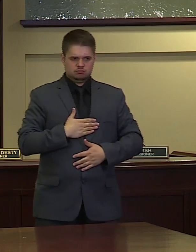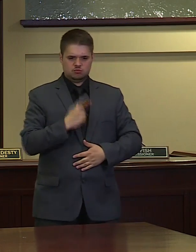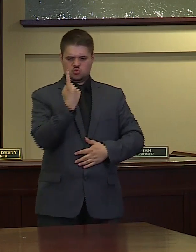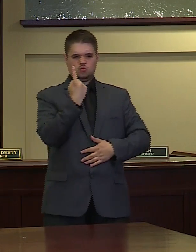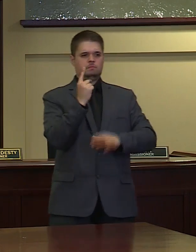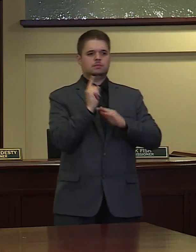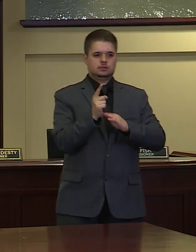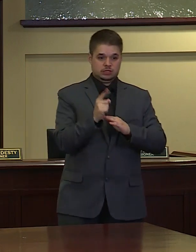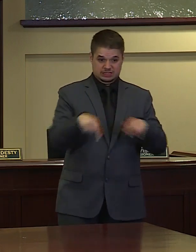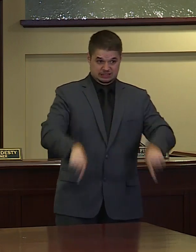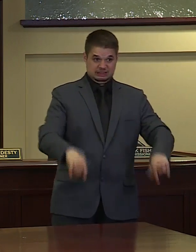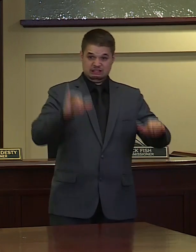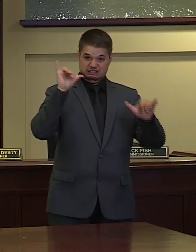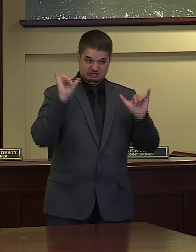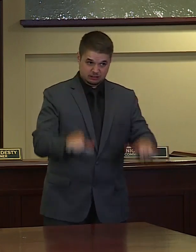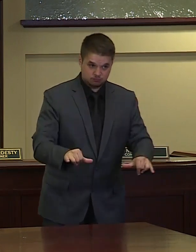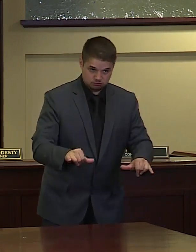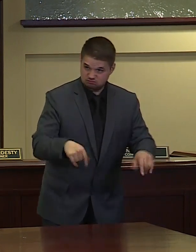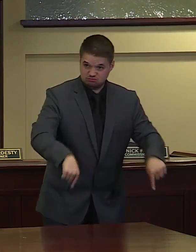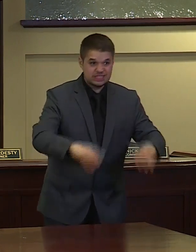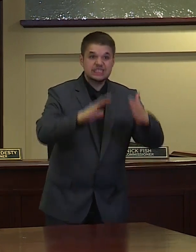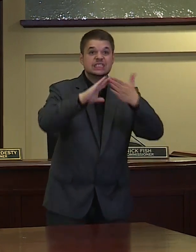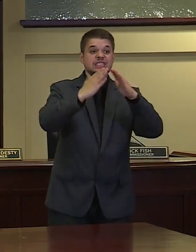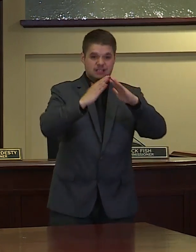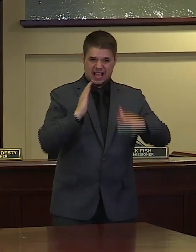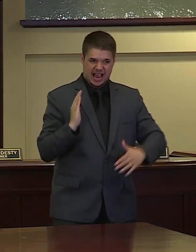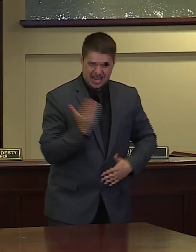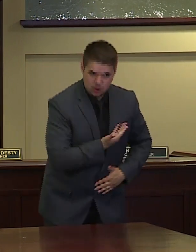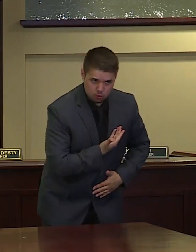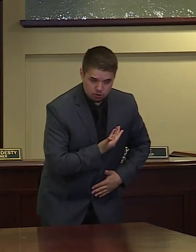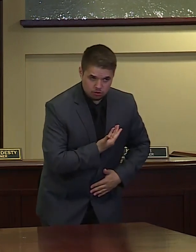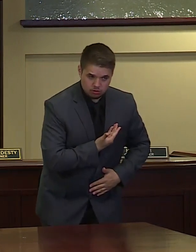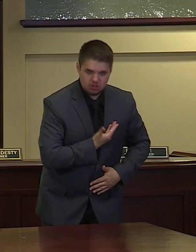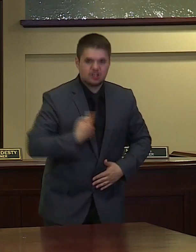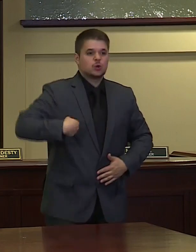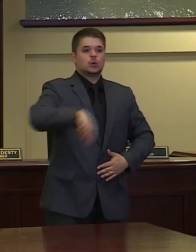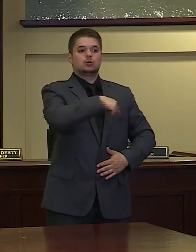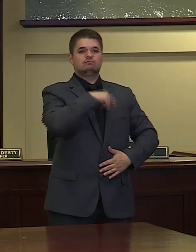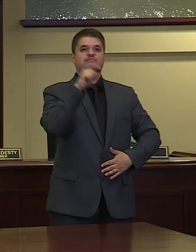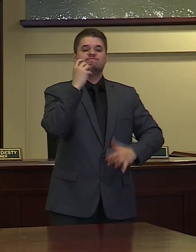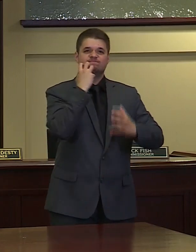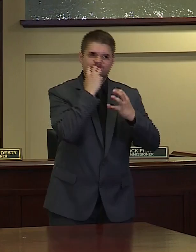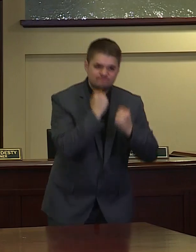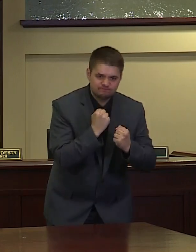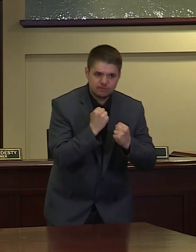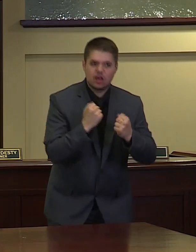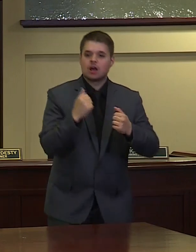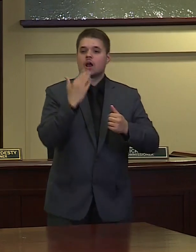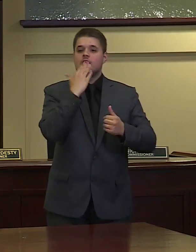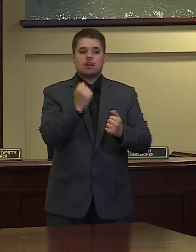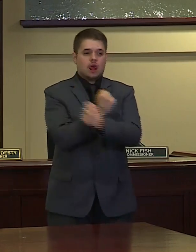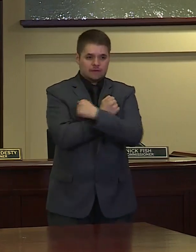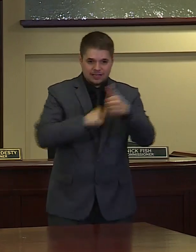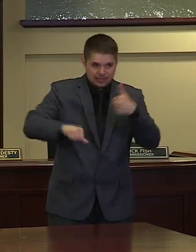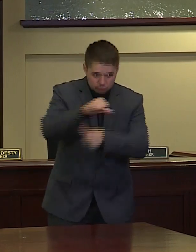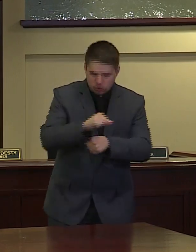city. Please love and take care of each other. We will get through these challenging times together. Thank